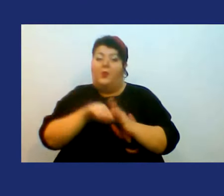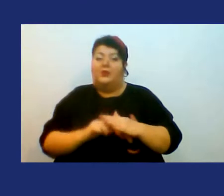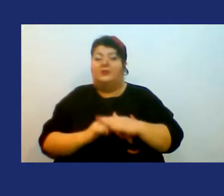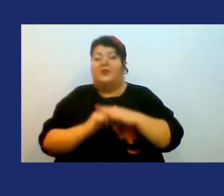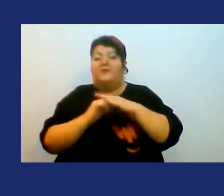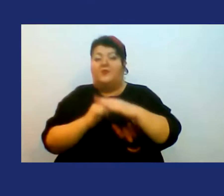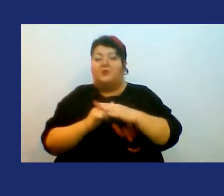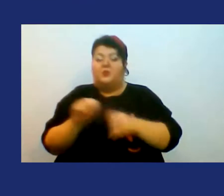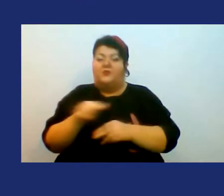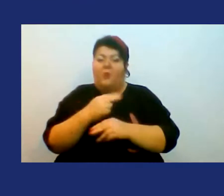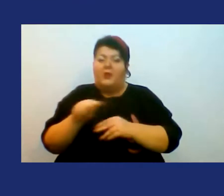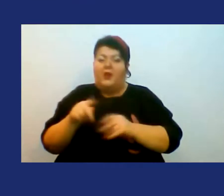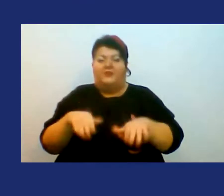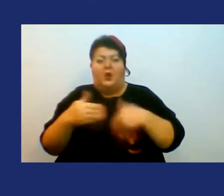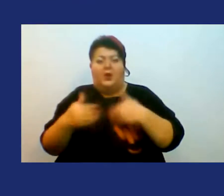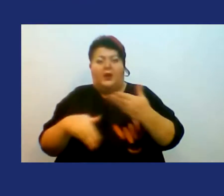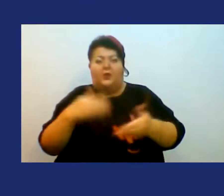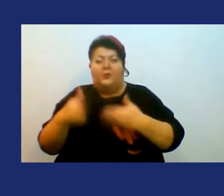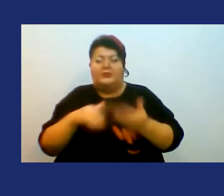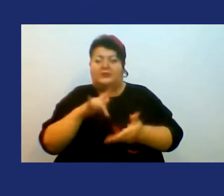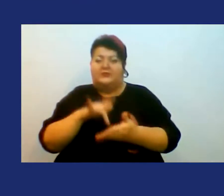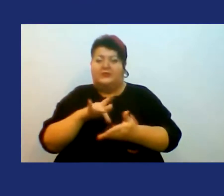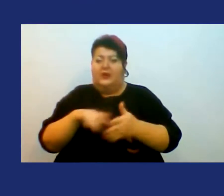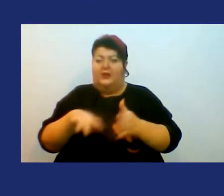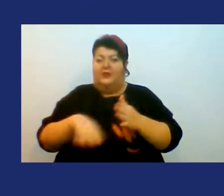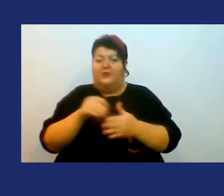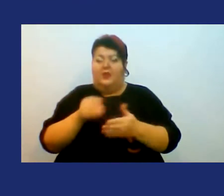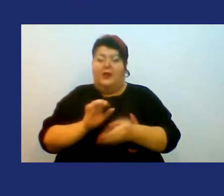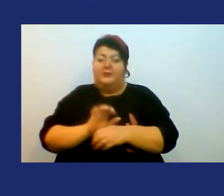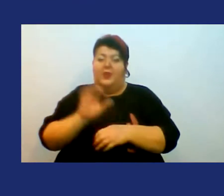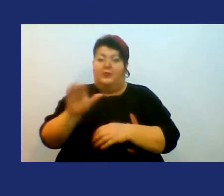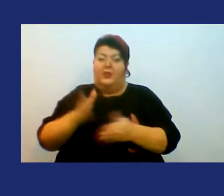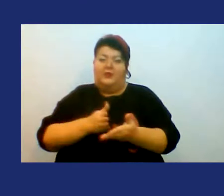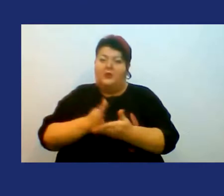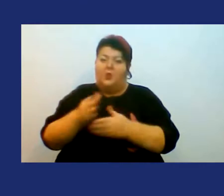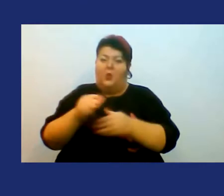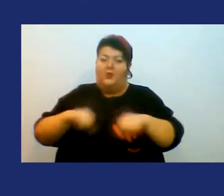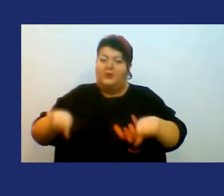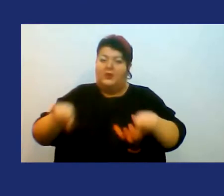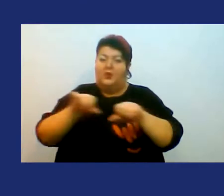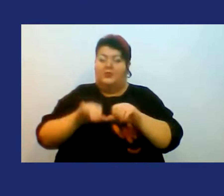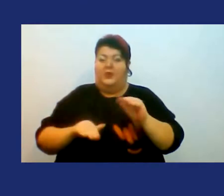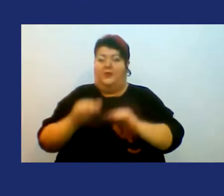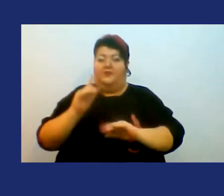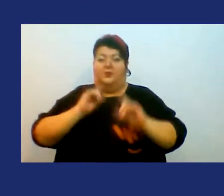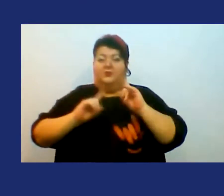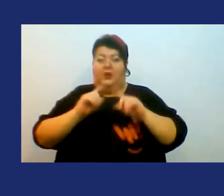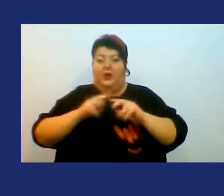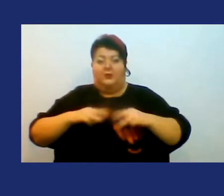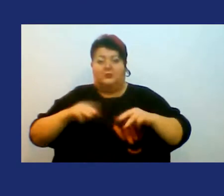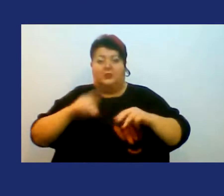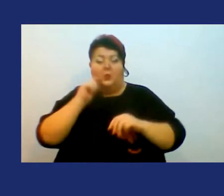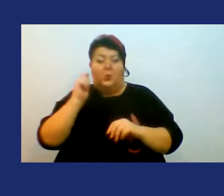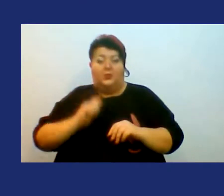with disabilities. And our findings were used by the Central Electoral